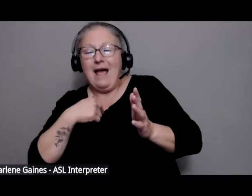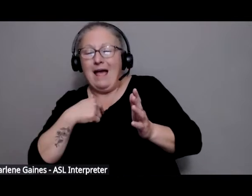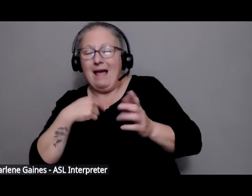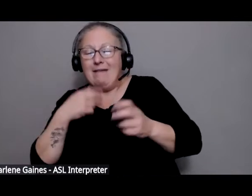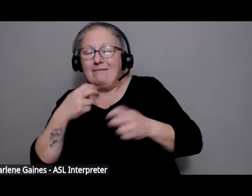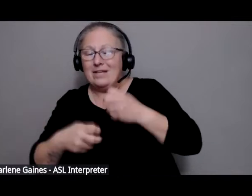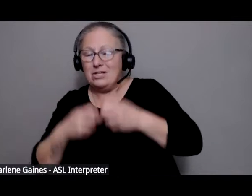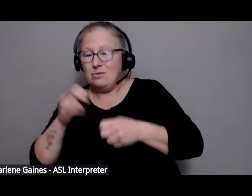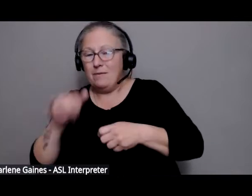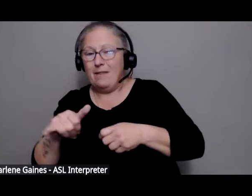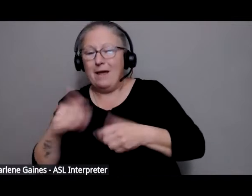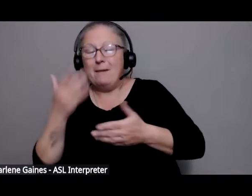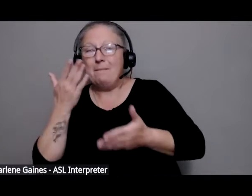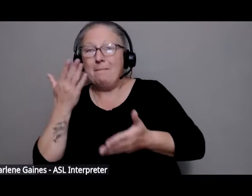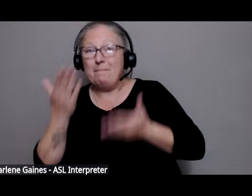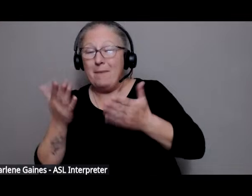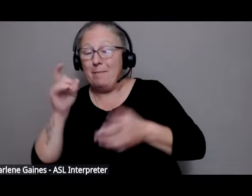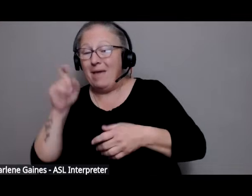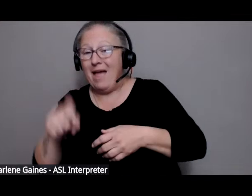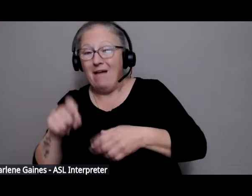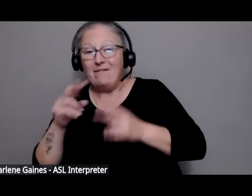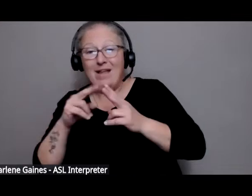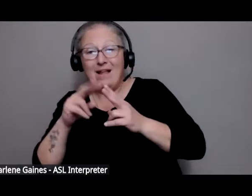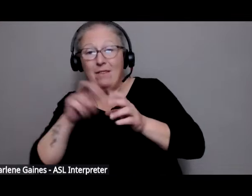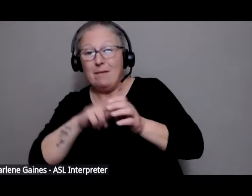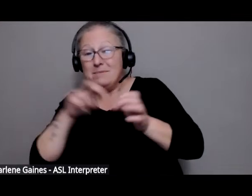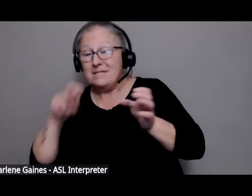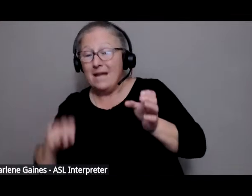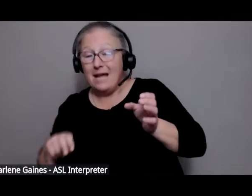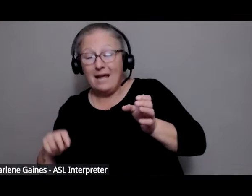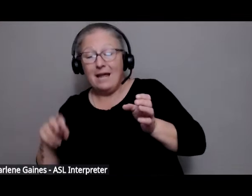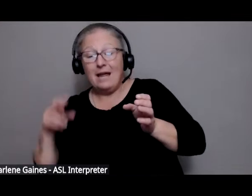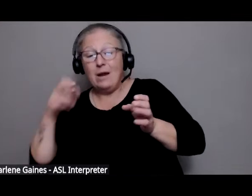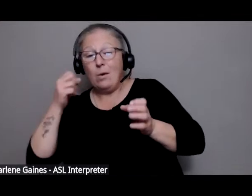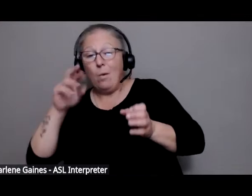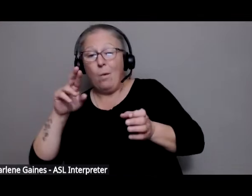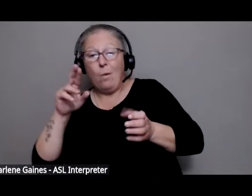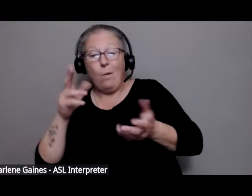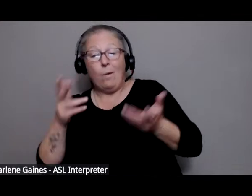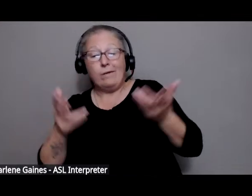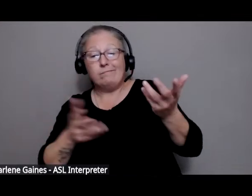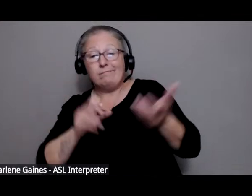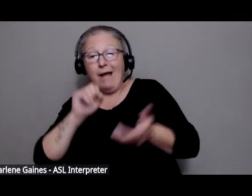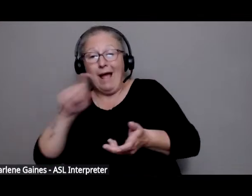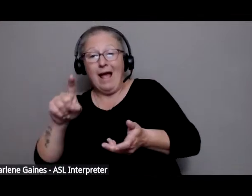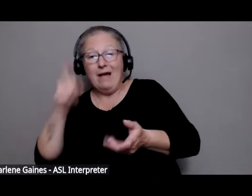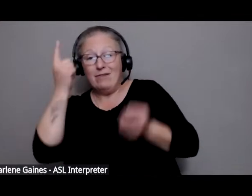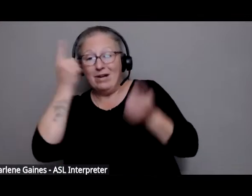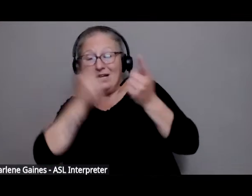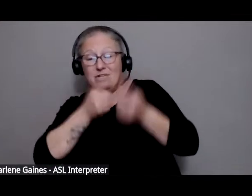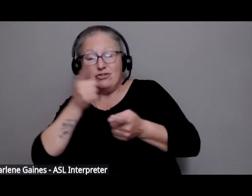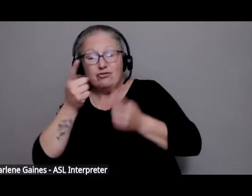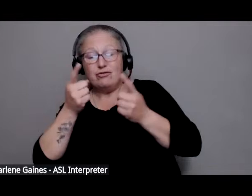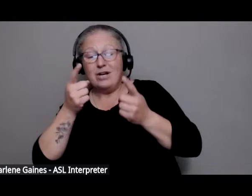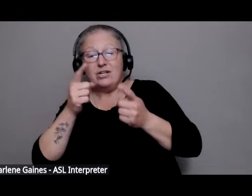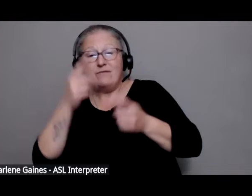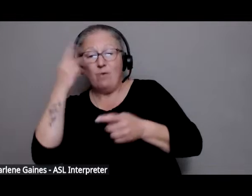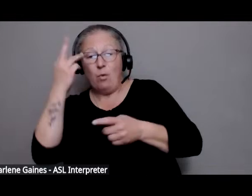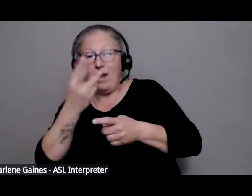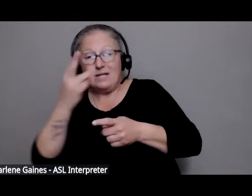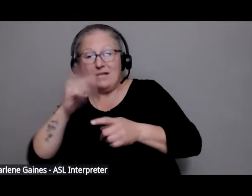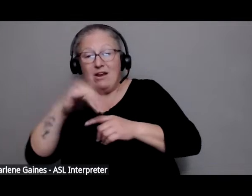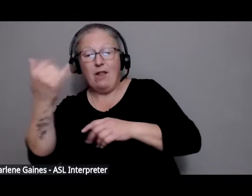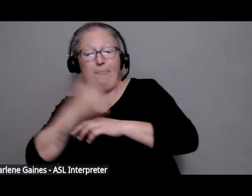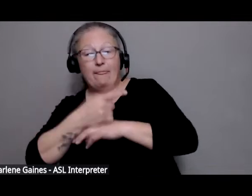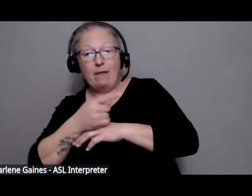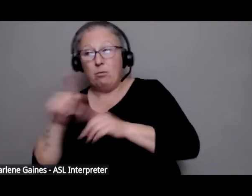issues. So I might have to either abstain or just kind of ask for a reconsideration of some of the Wednesdays. What a So,